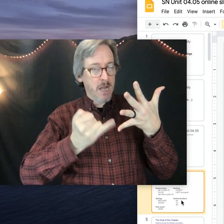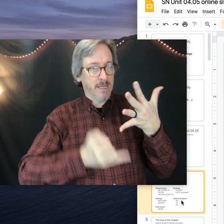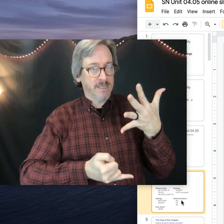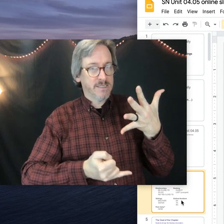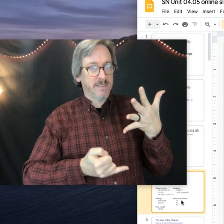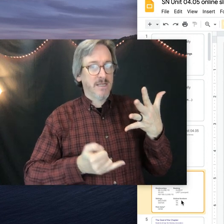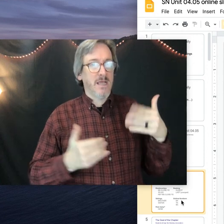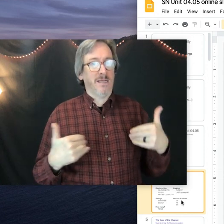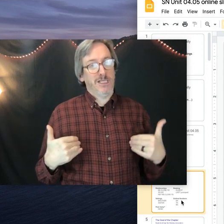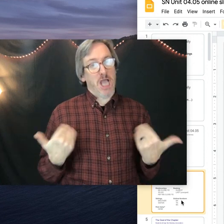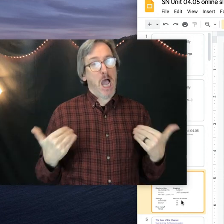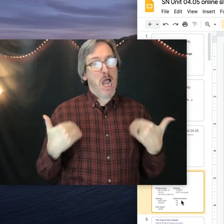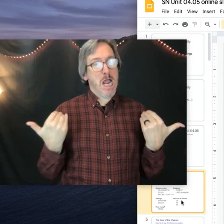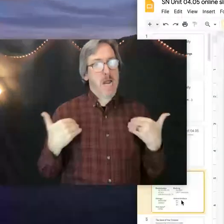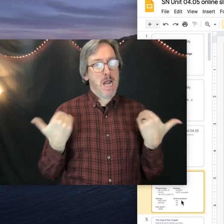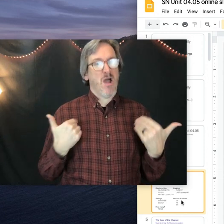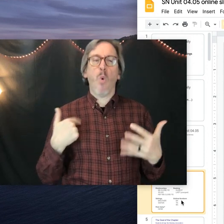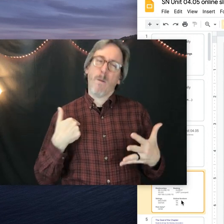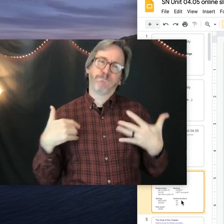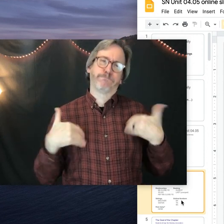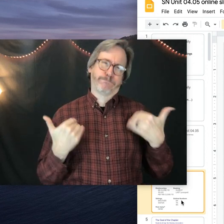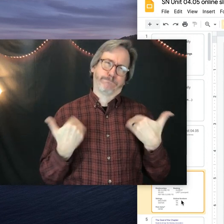and youngest. Young.